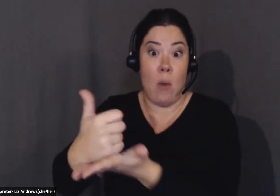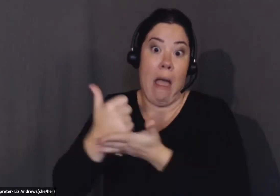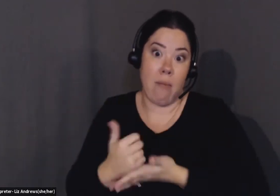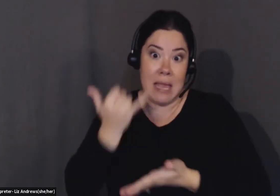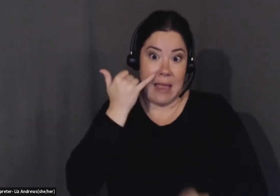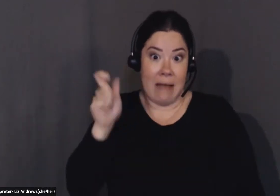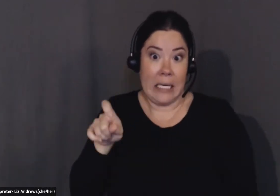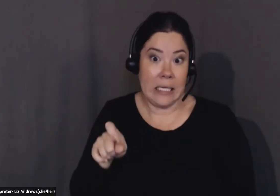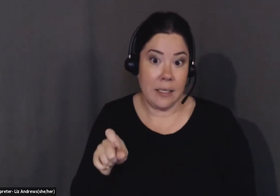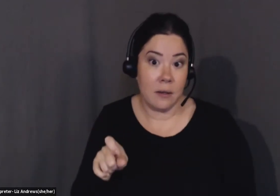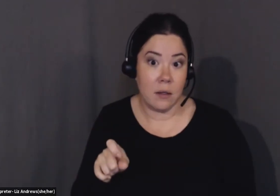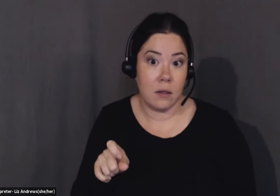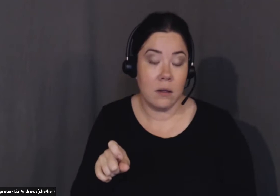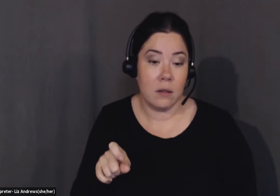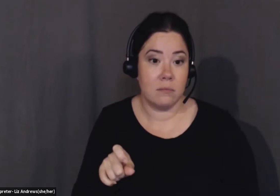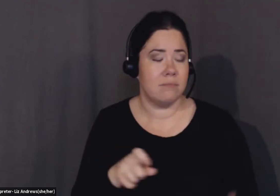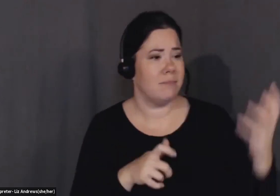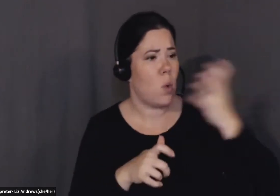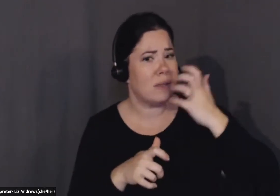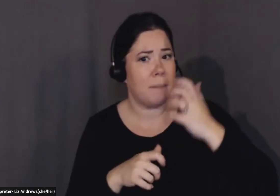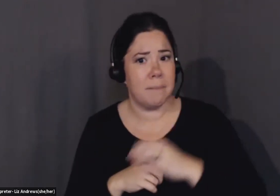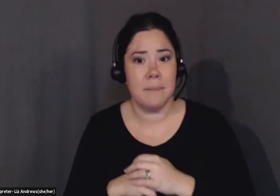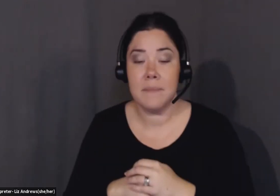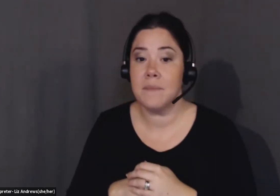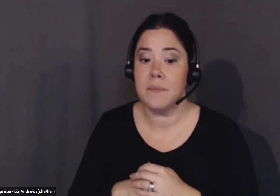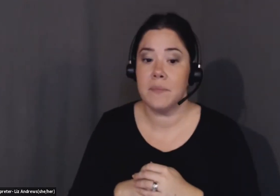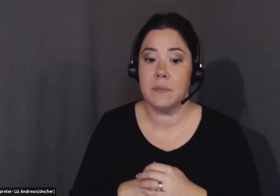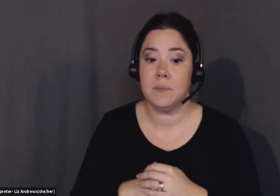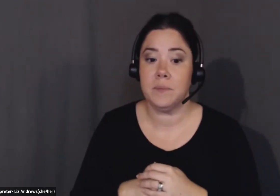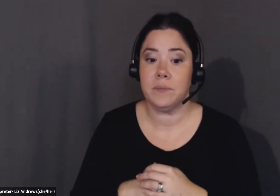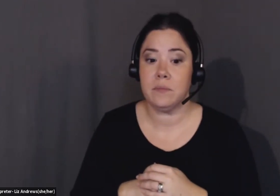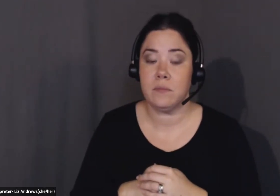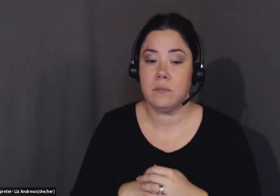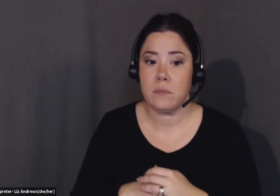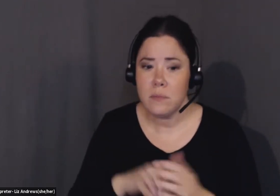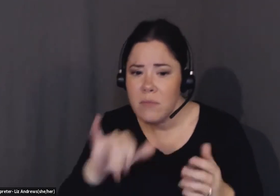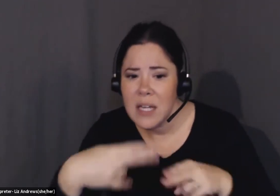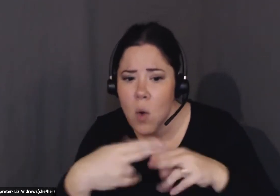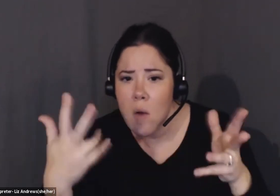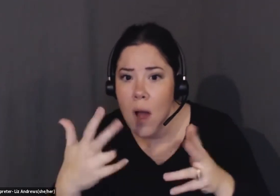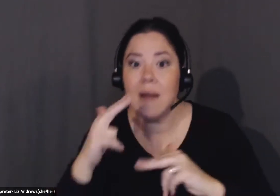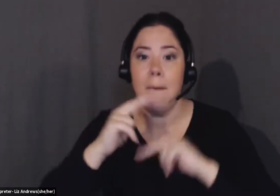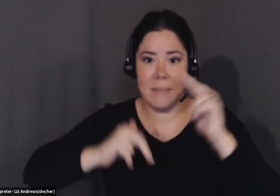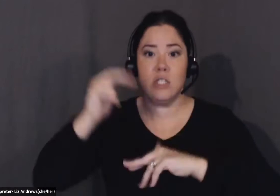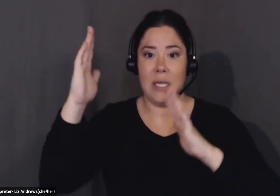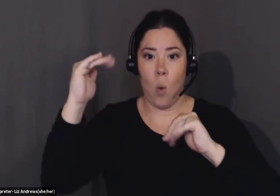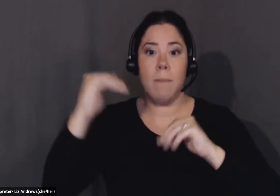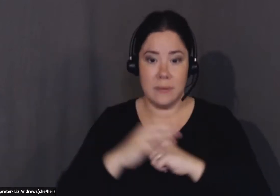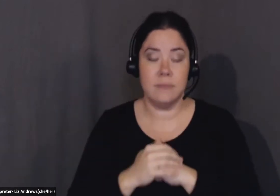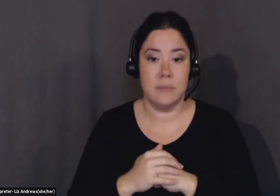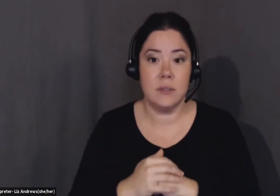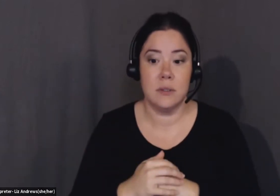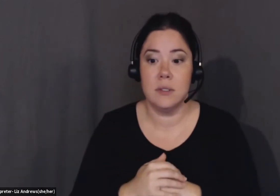it. Awesome. So And that was called Building Hope. Yep, Building Hope. And it's always great to